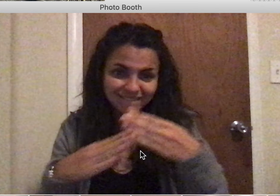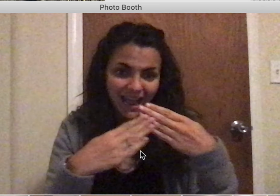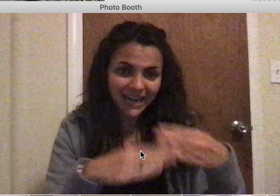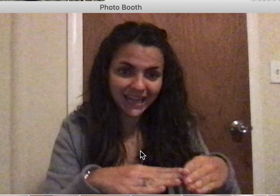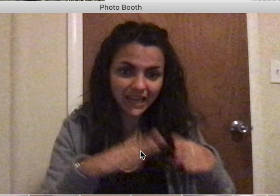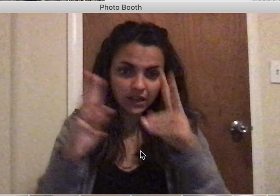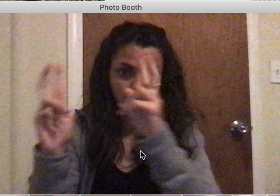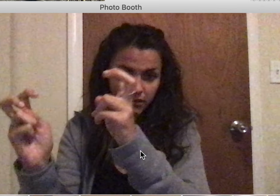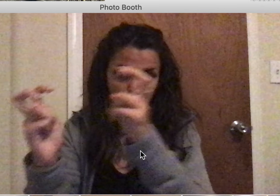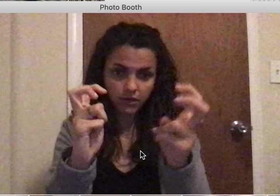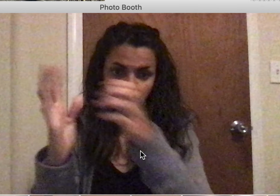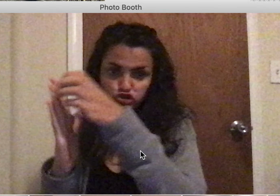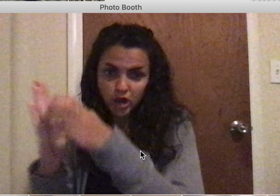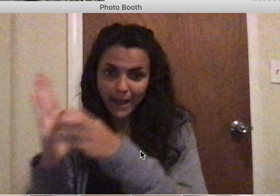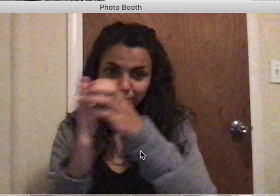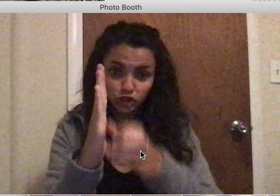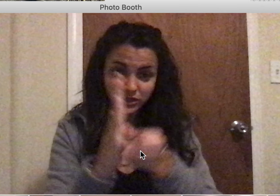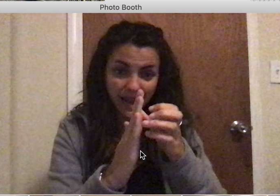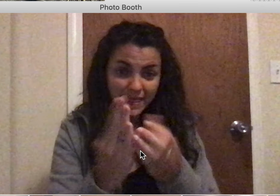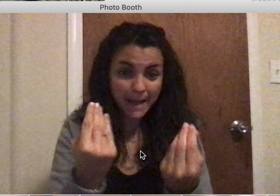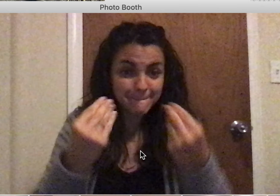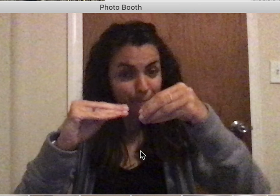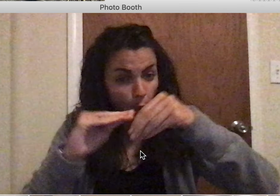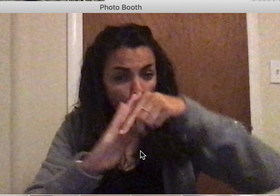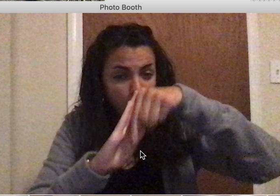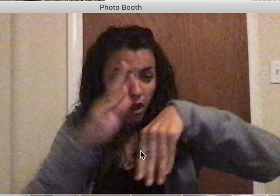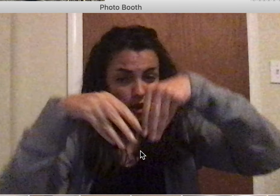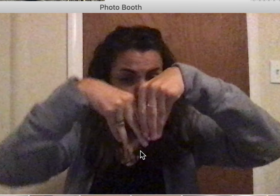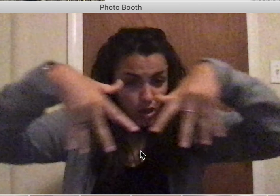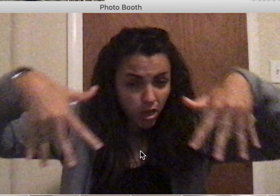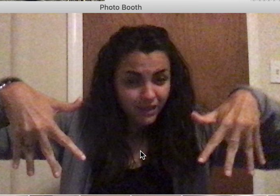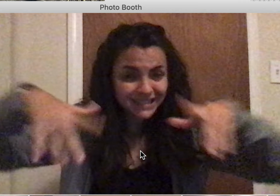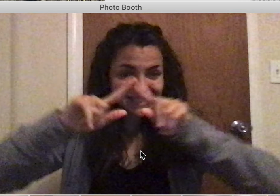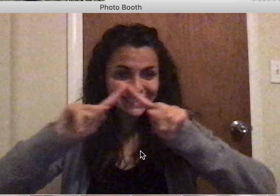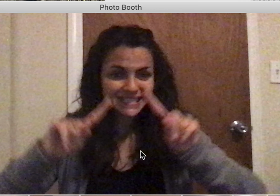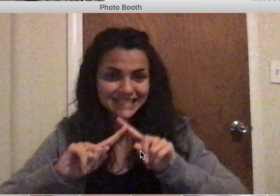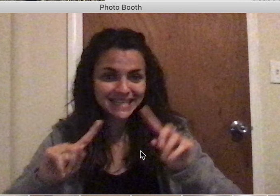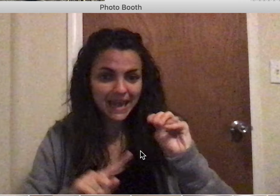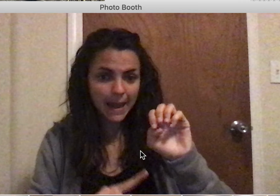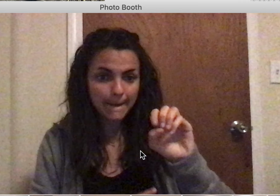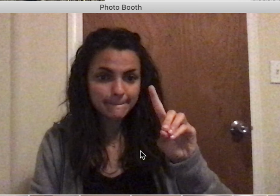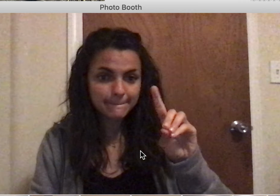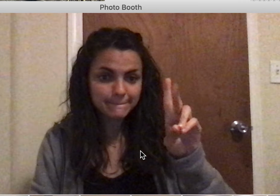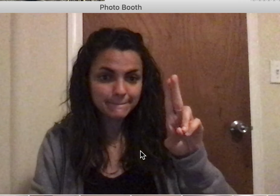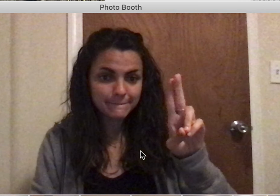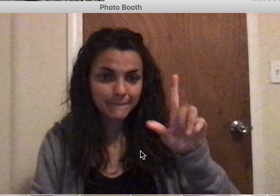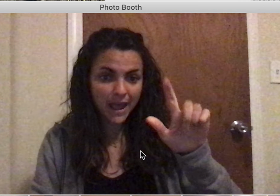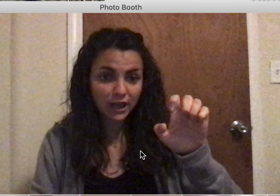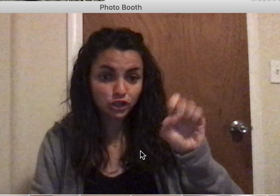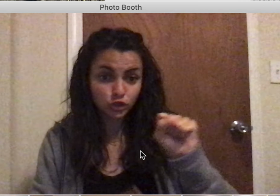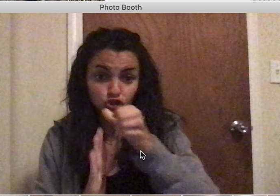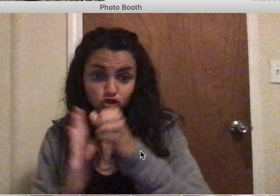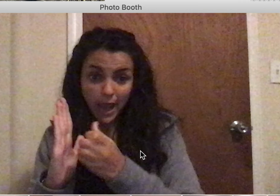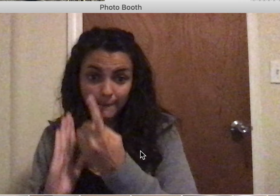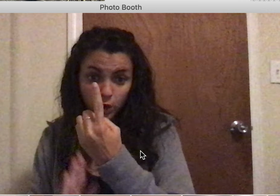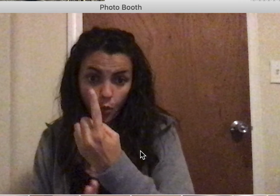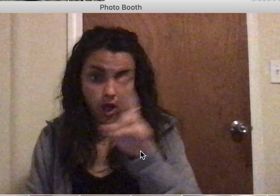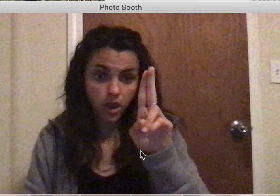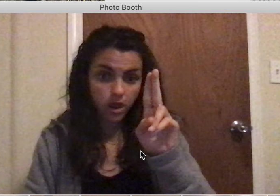into modules. So we are in chapter 1 in unit 1, and we're looking at module